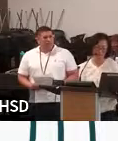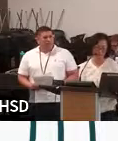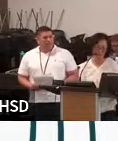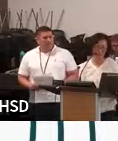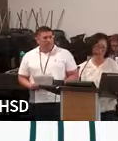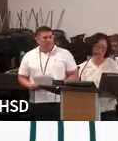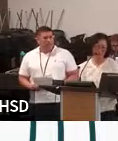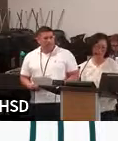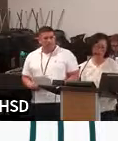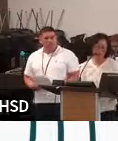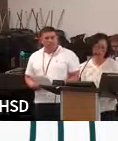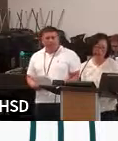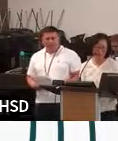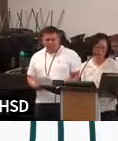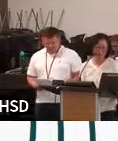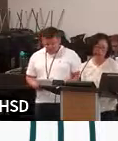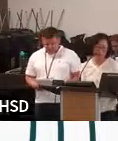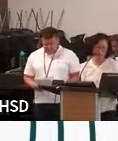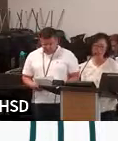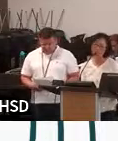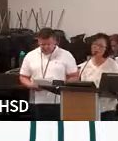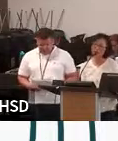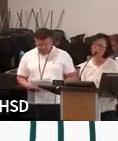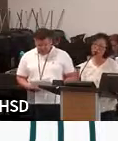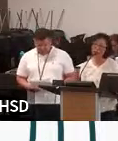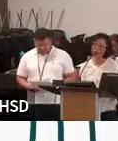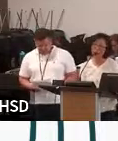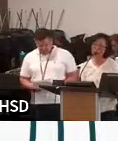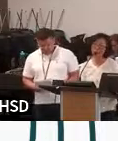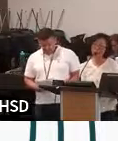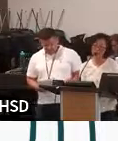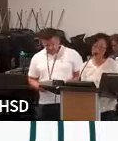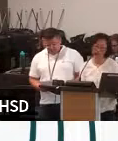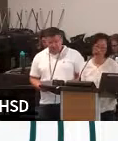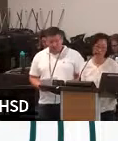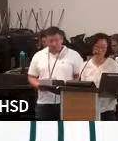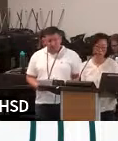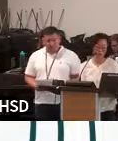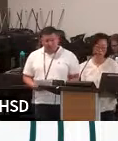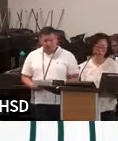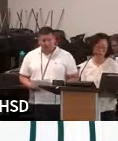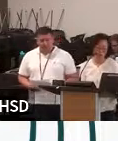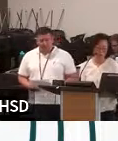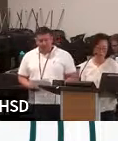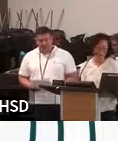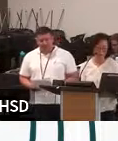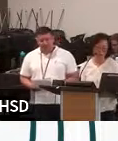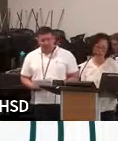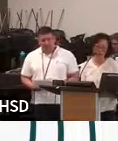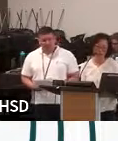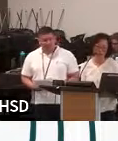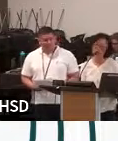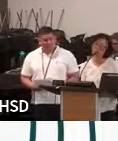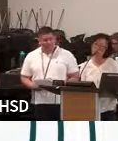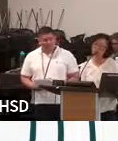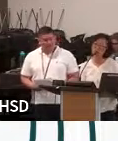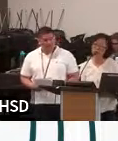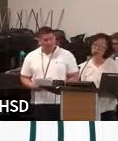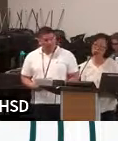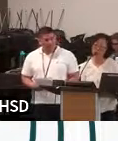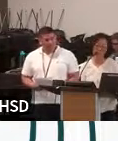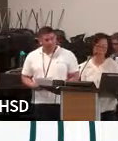attendance meeting. This process helps to identify and allows us to directly engage with students